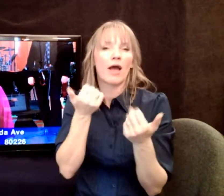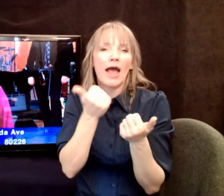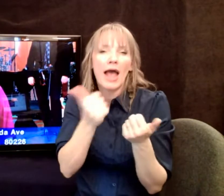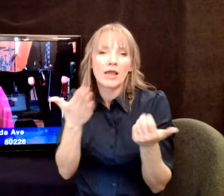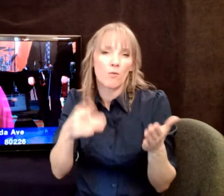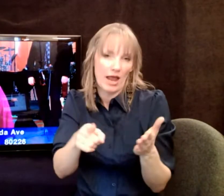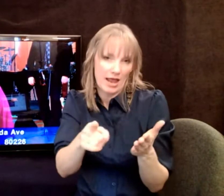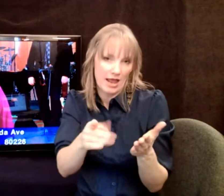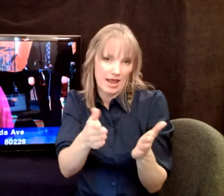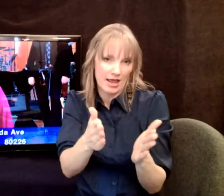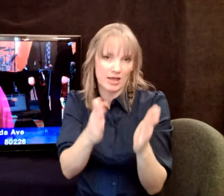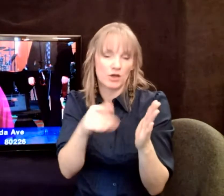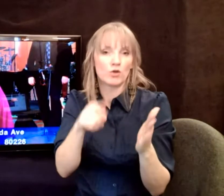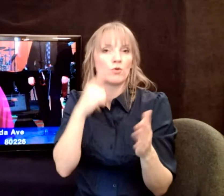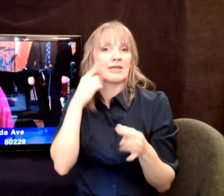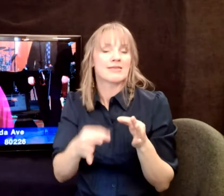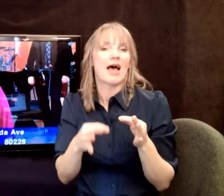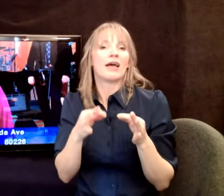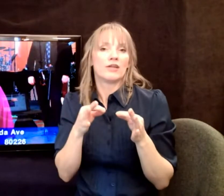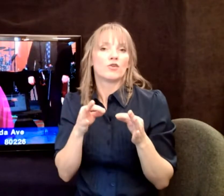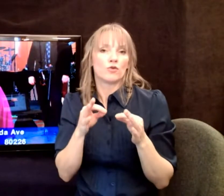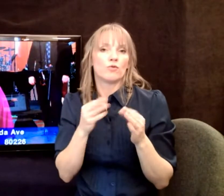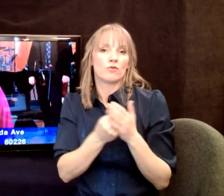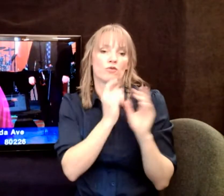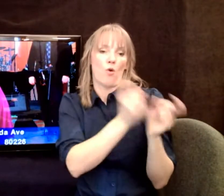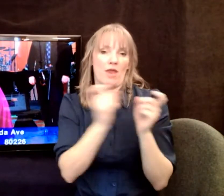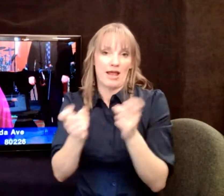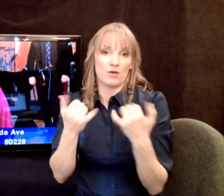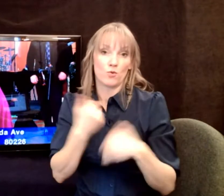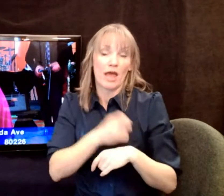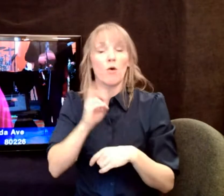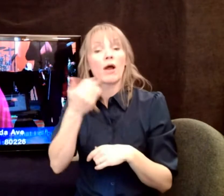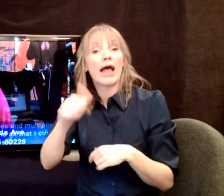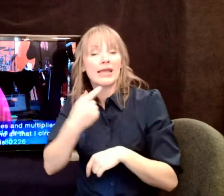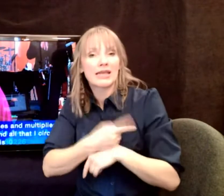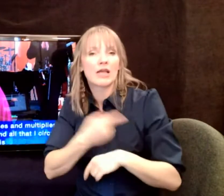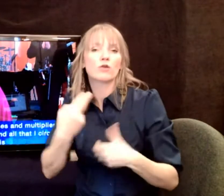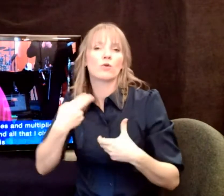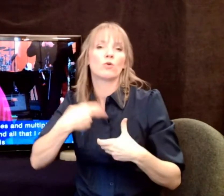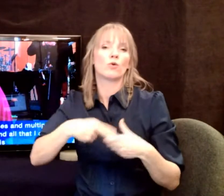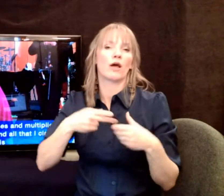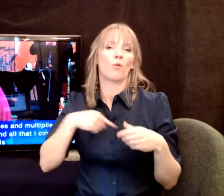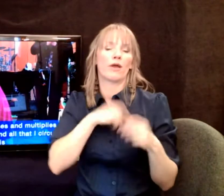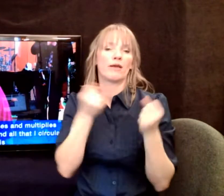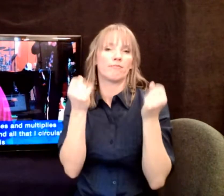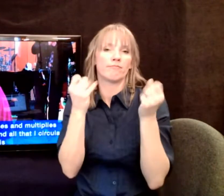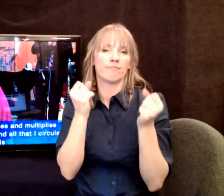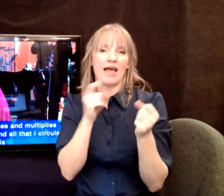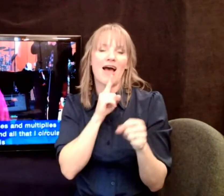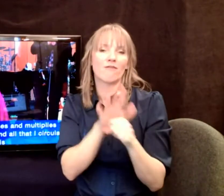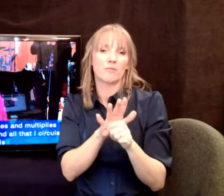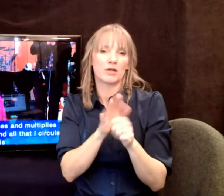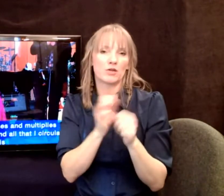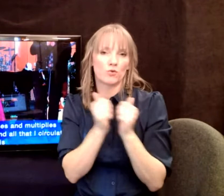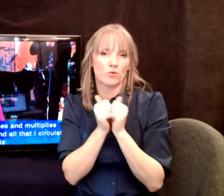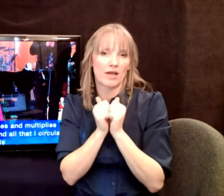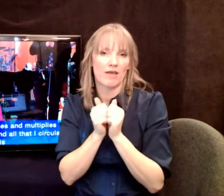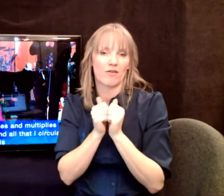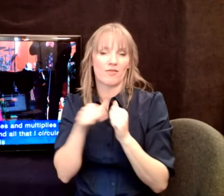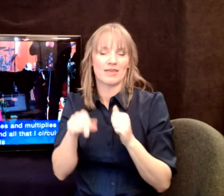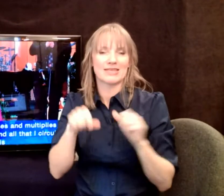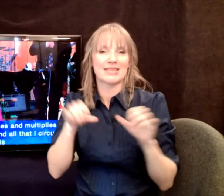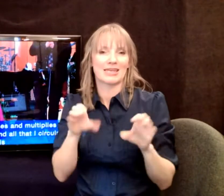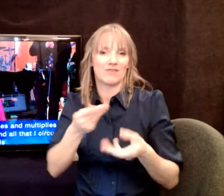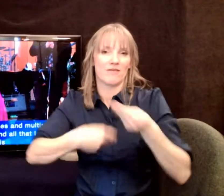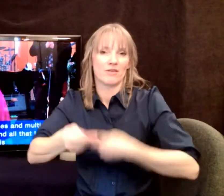today or any day, and we feel so blessed. So please join me as we say our affirmation together in this activity of